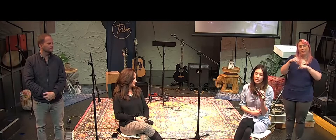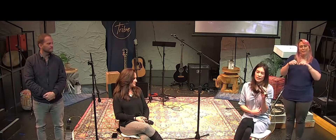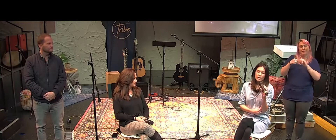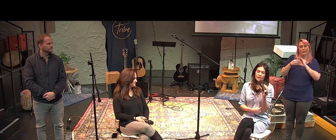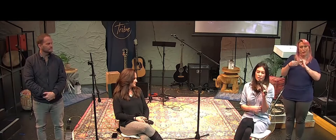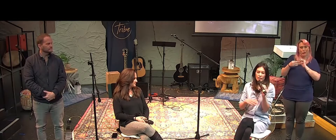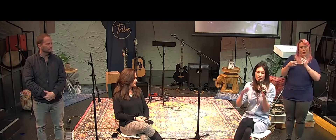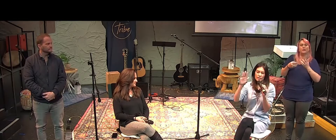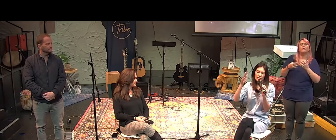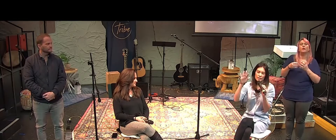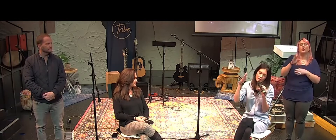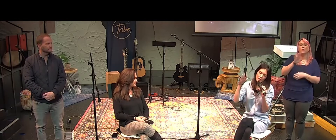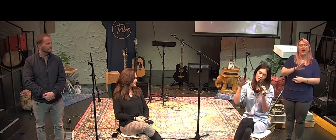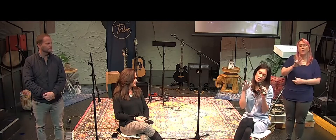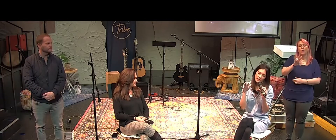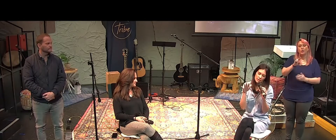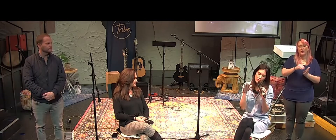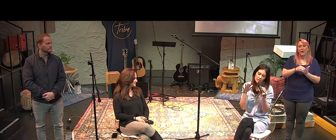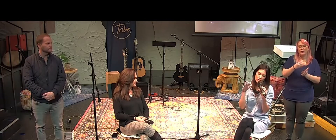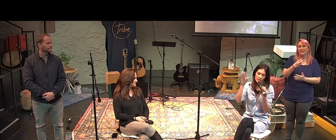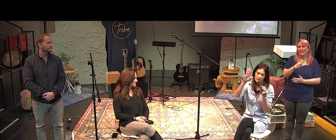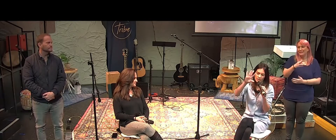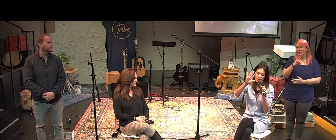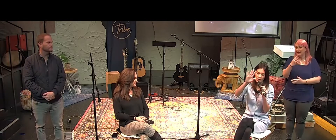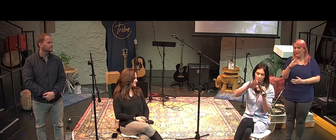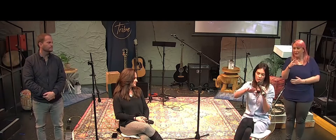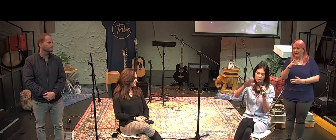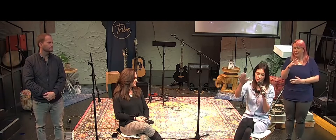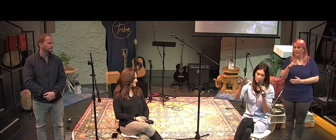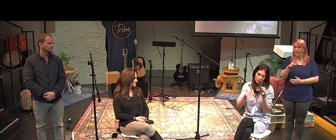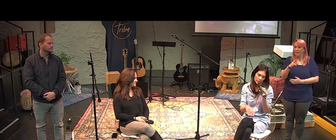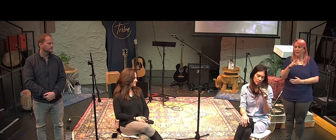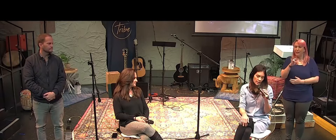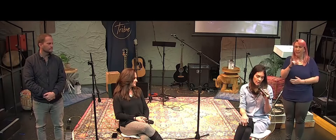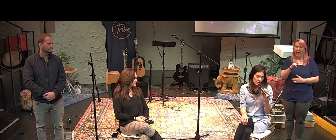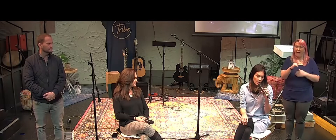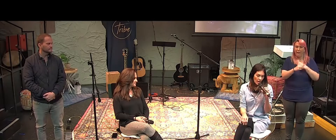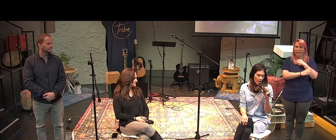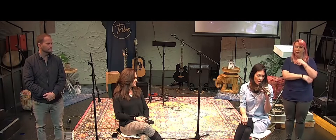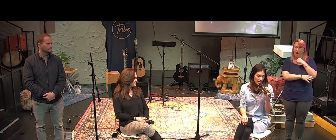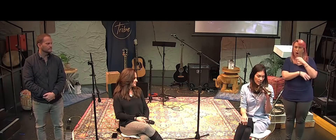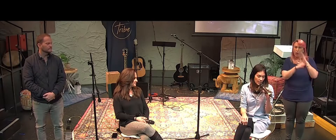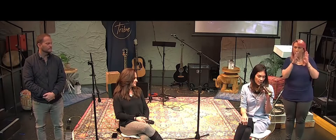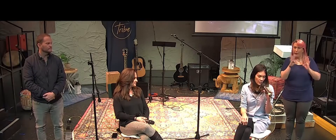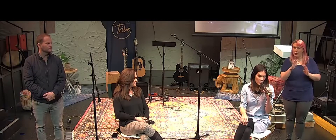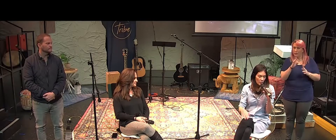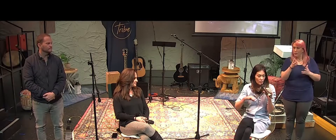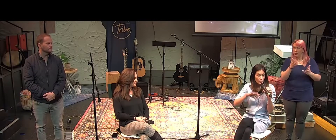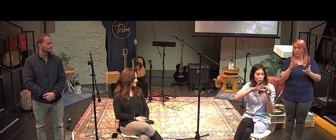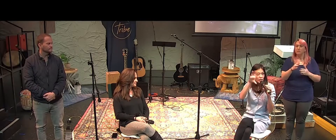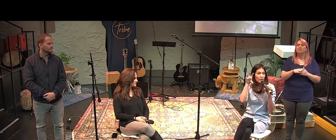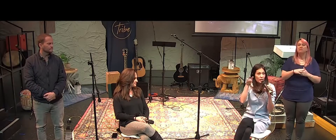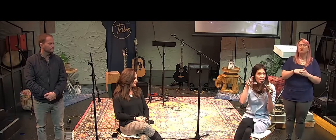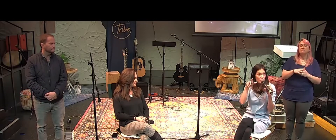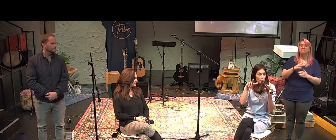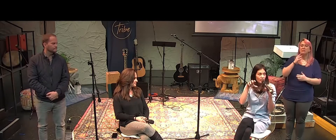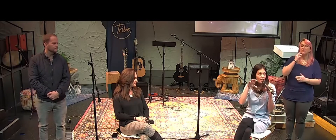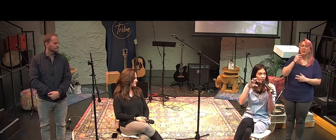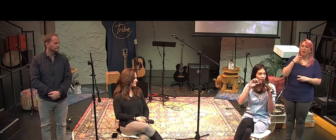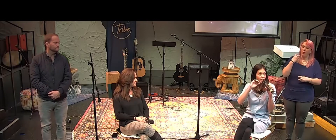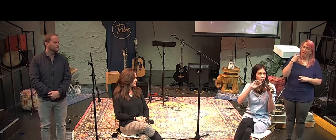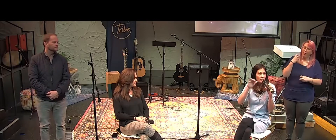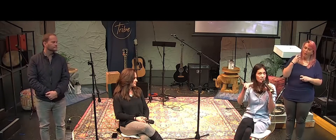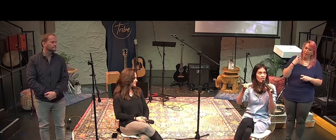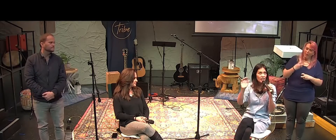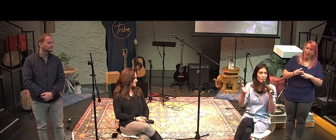in 2016, 2017, that fall, winter, I went through a really hard time in my